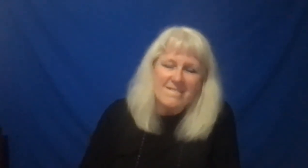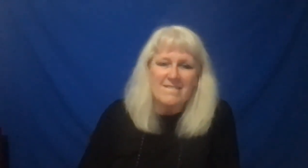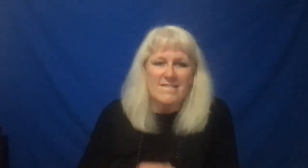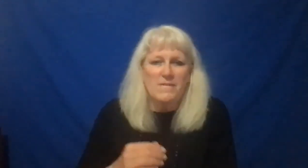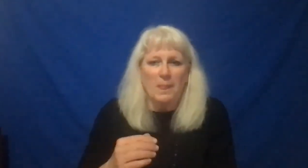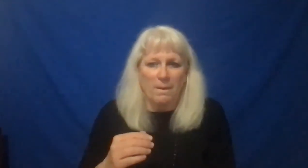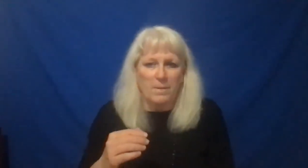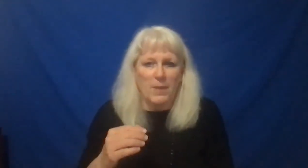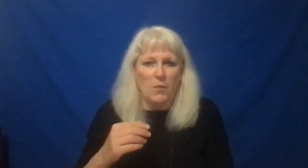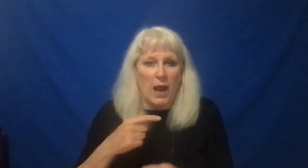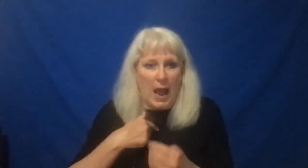know more and more